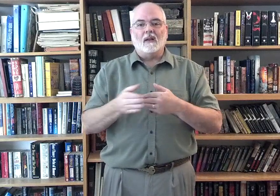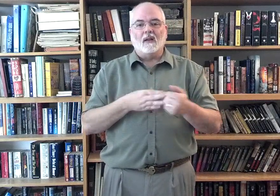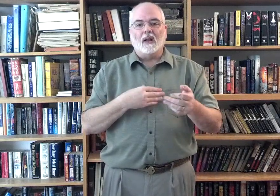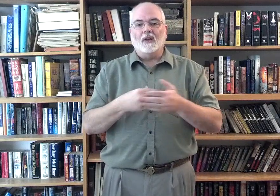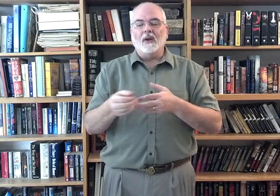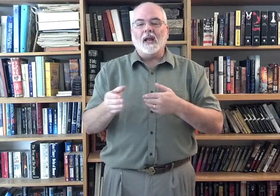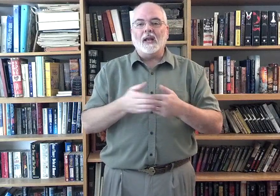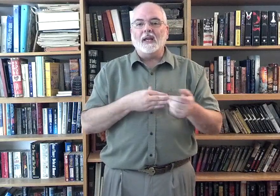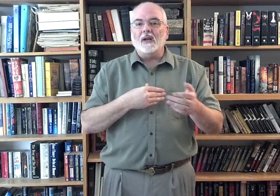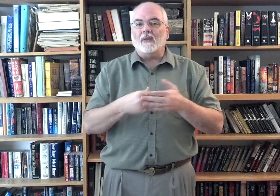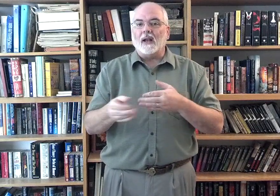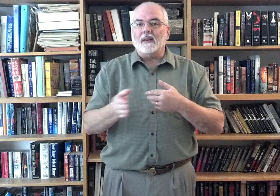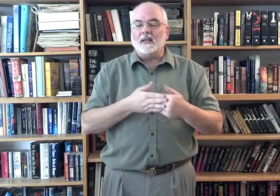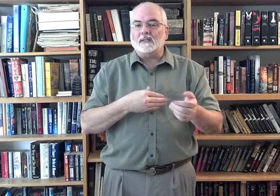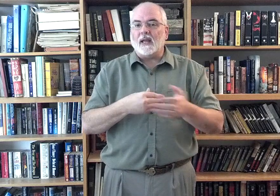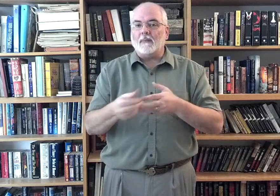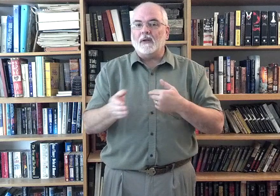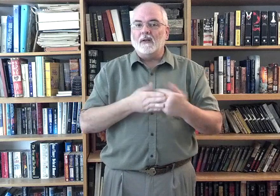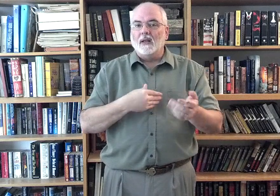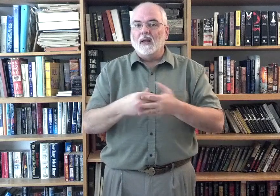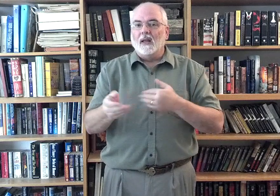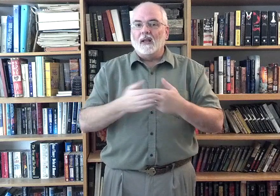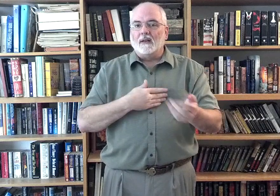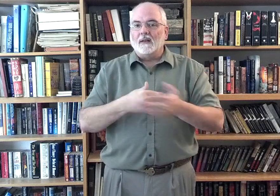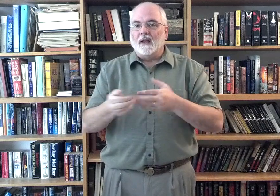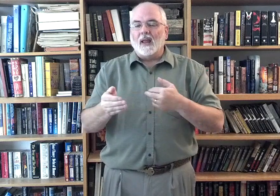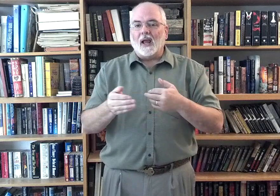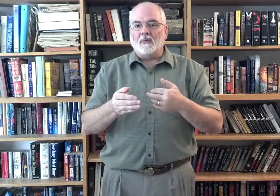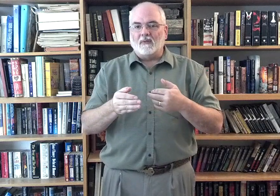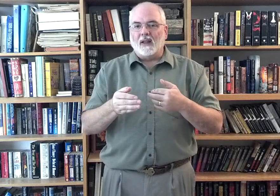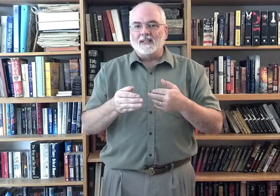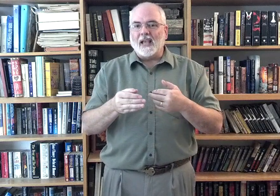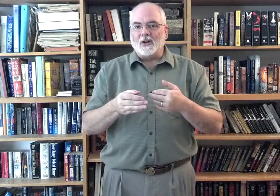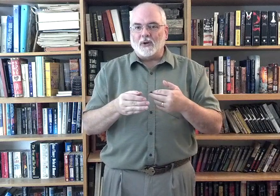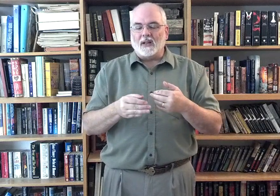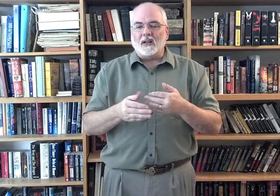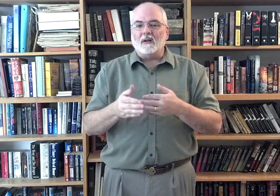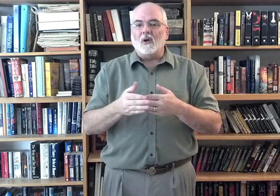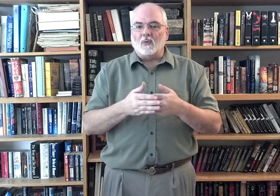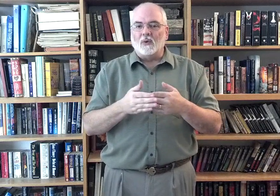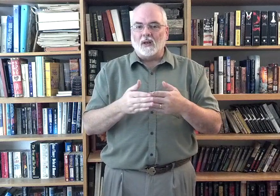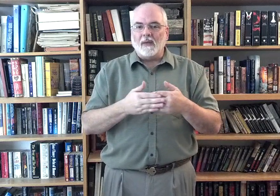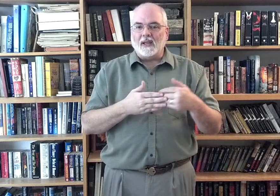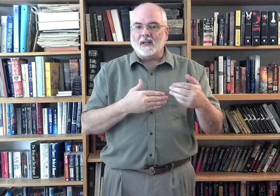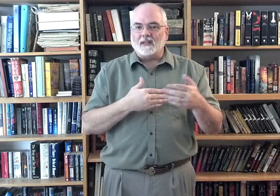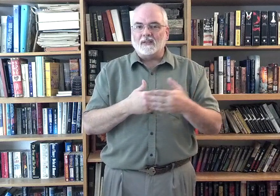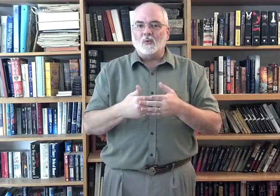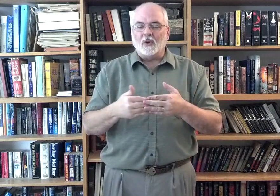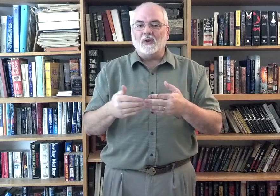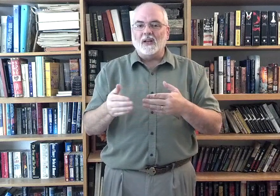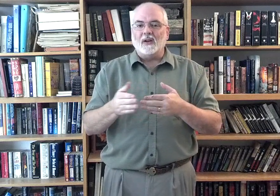and you can kind of hear that, I think, slapping. I'm exaggerating there. Don't really make it a where you can hear it,